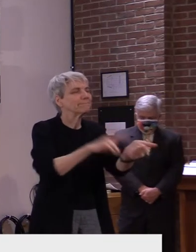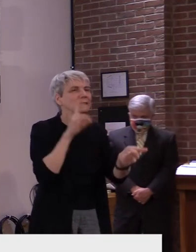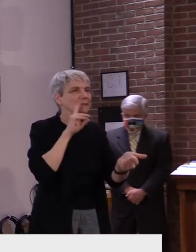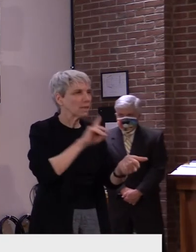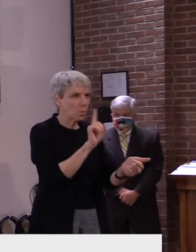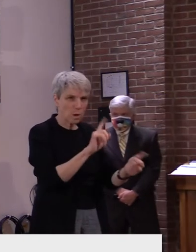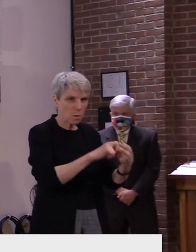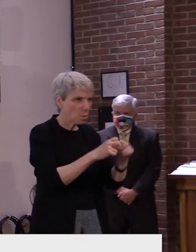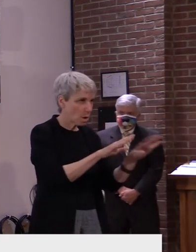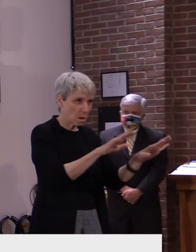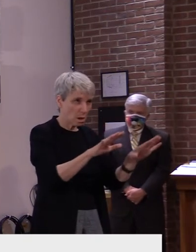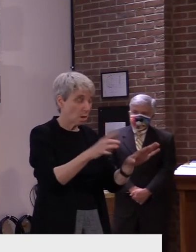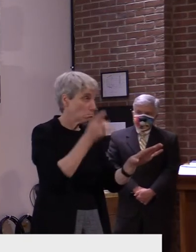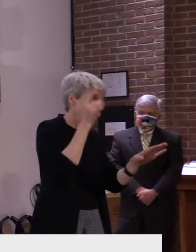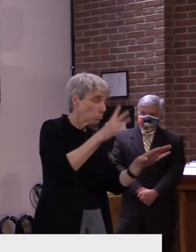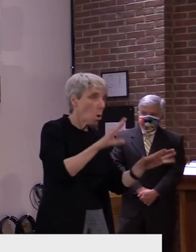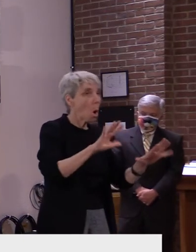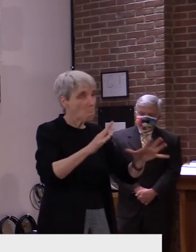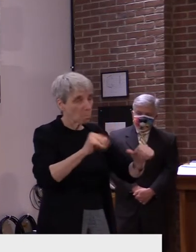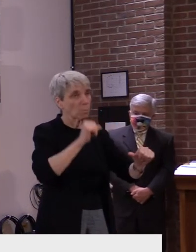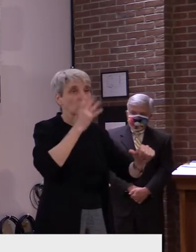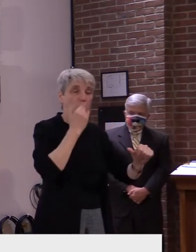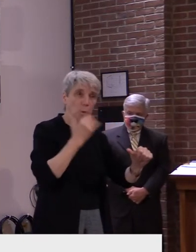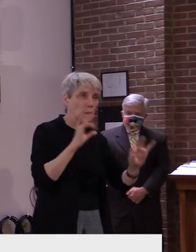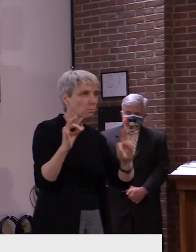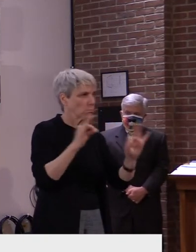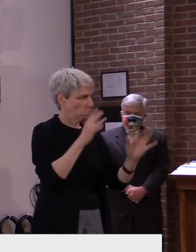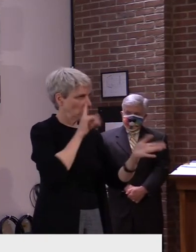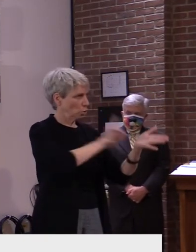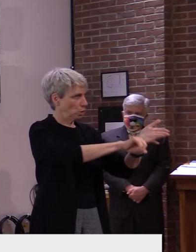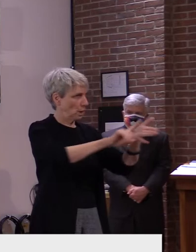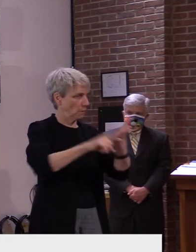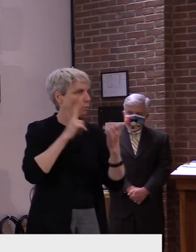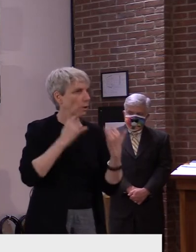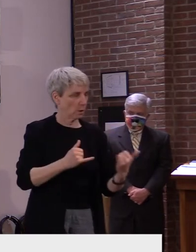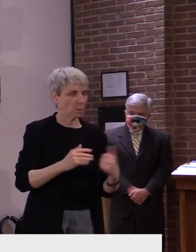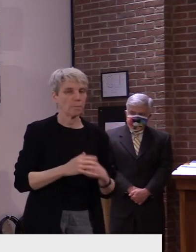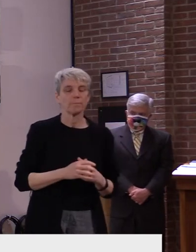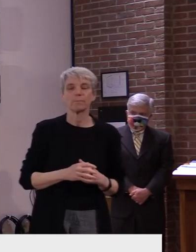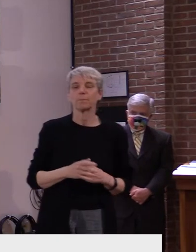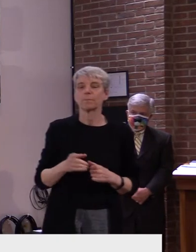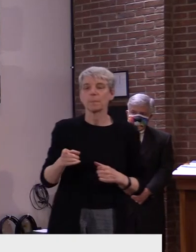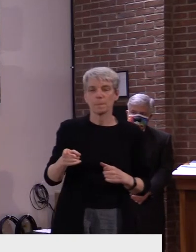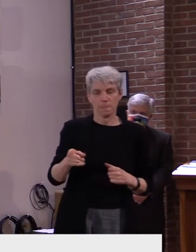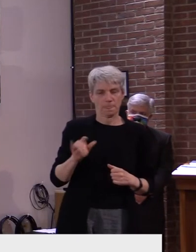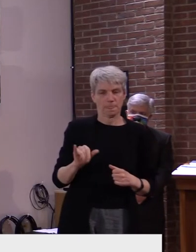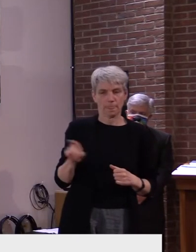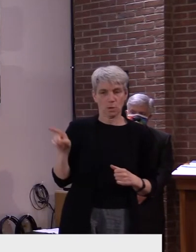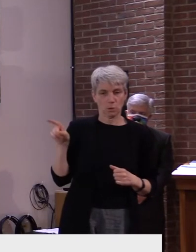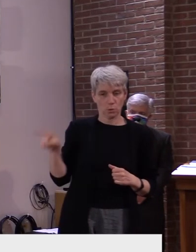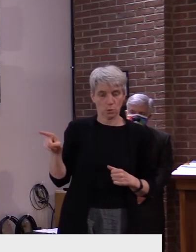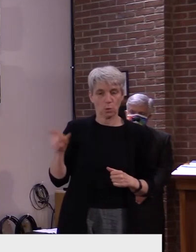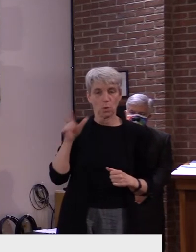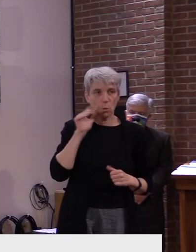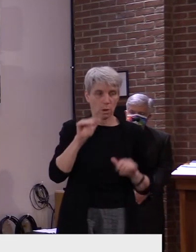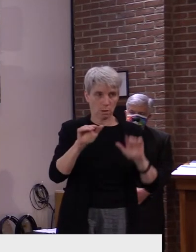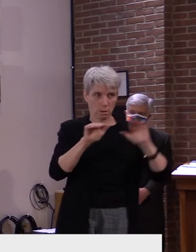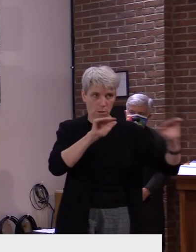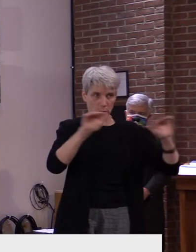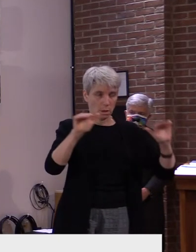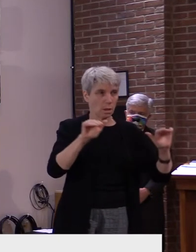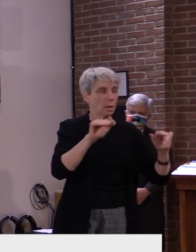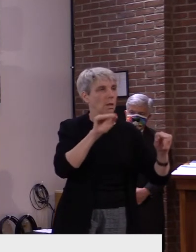we'll assess from there. All right, but it wouldn't, you're talking to the restaurant and bar and lodging